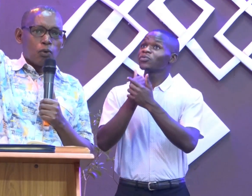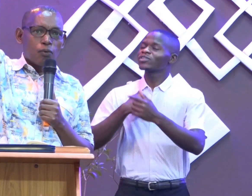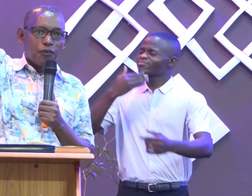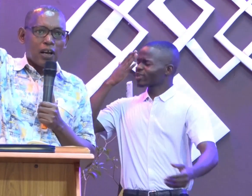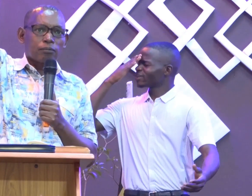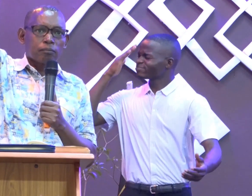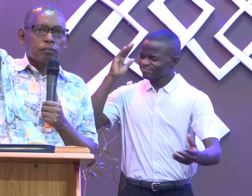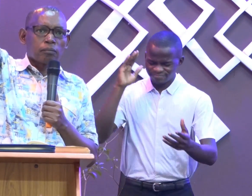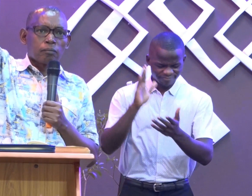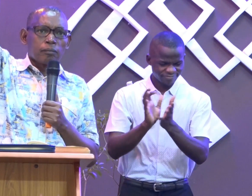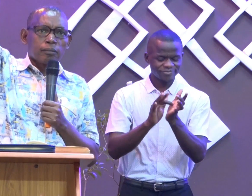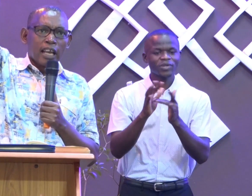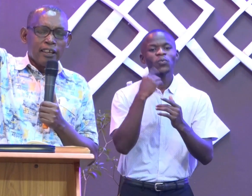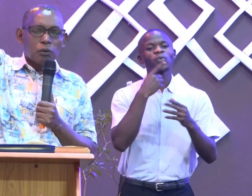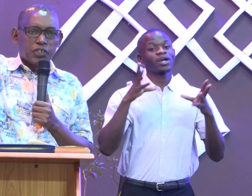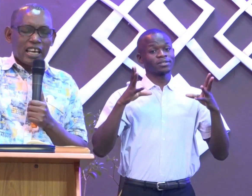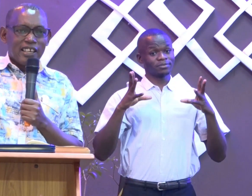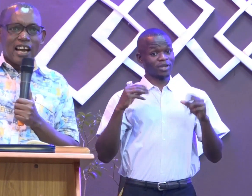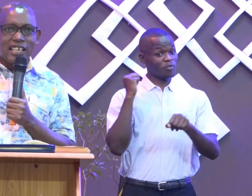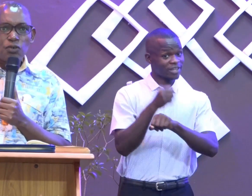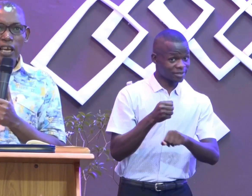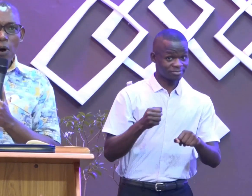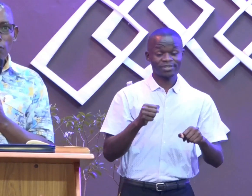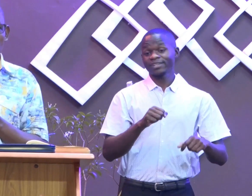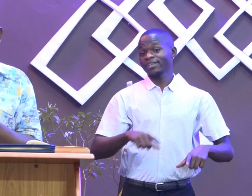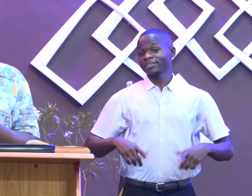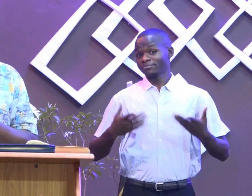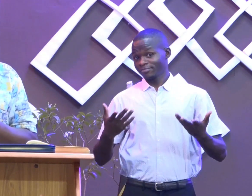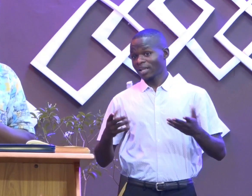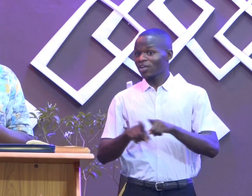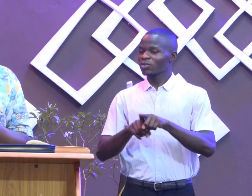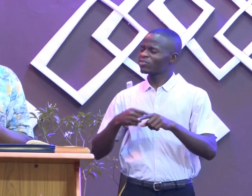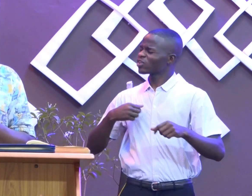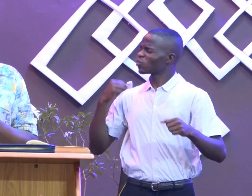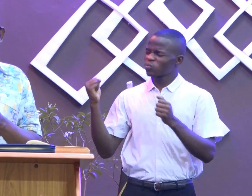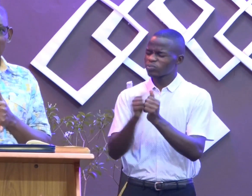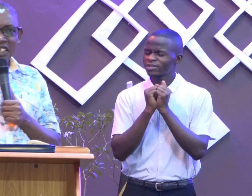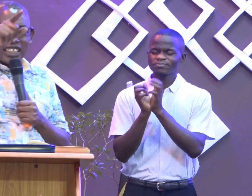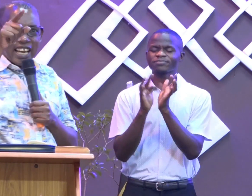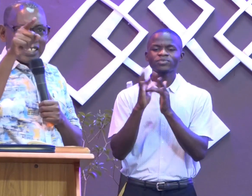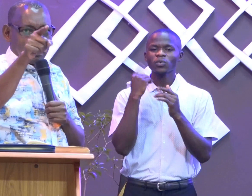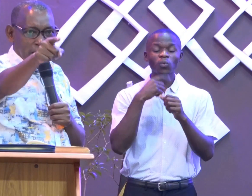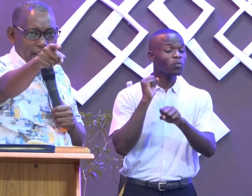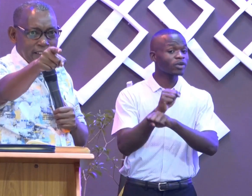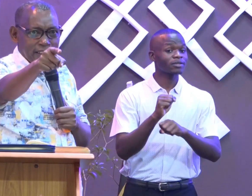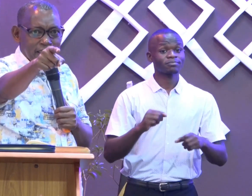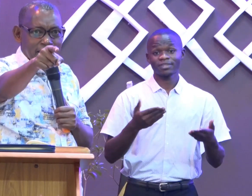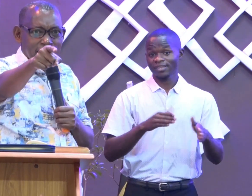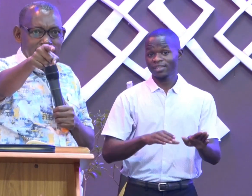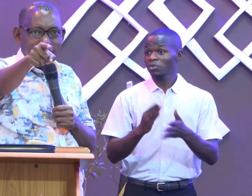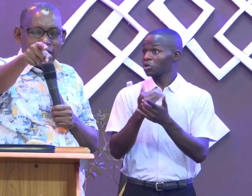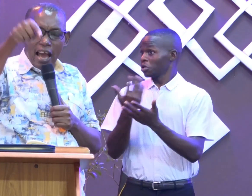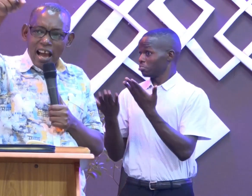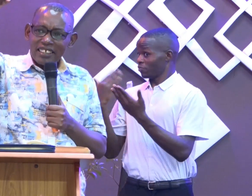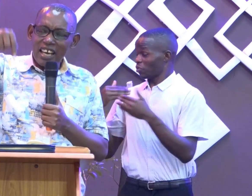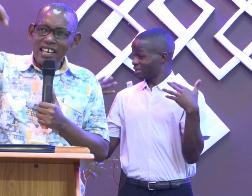it. Because I believe Jesus who overcame death. Yesu I'm on the side of Jesus who overcame death. I would have